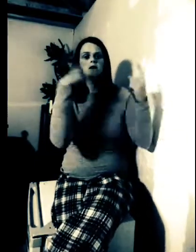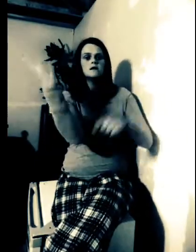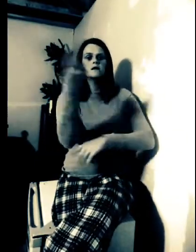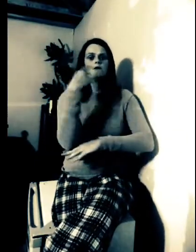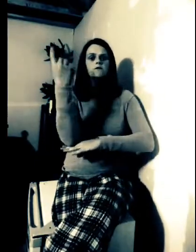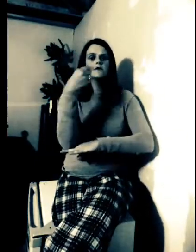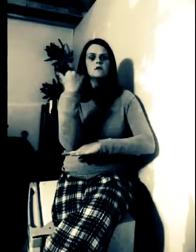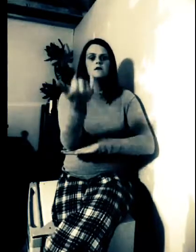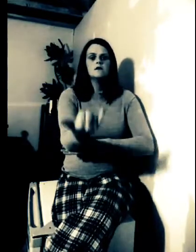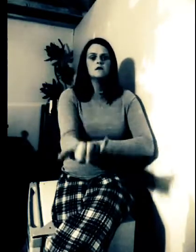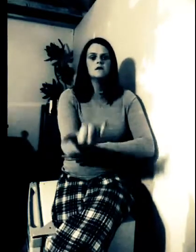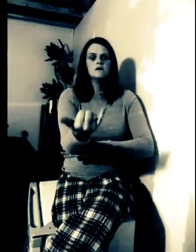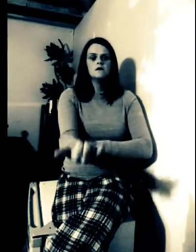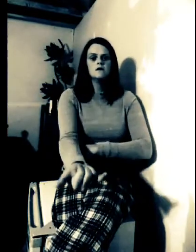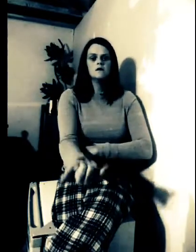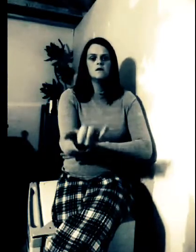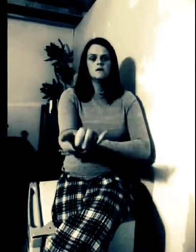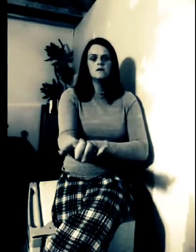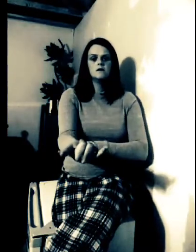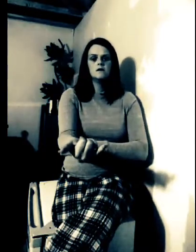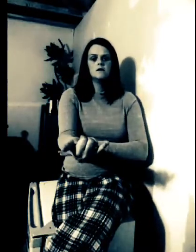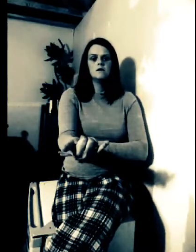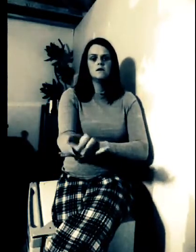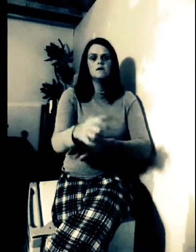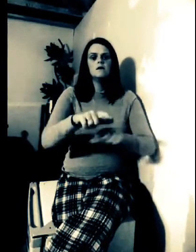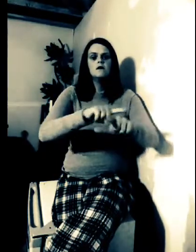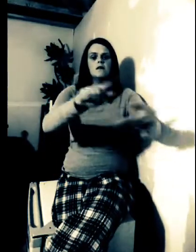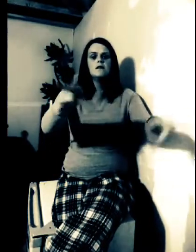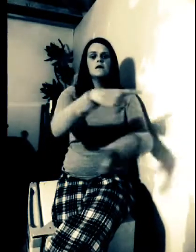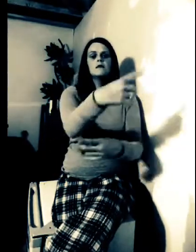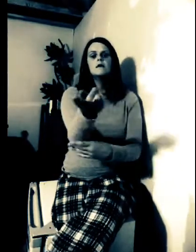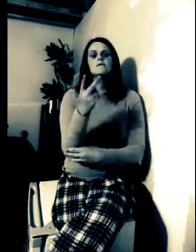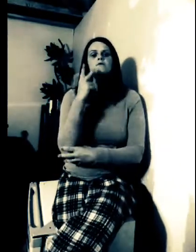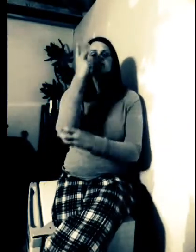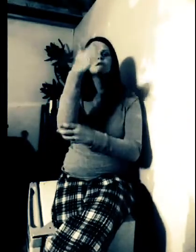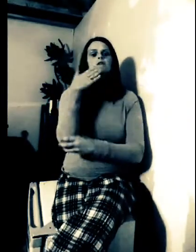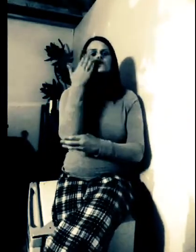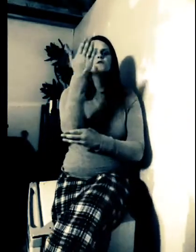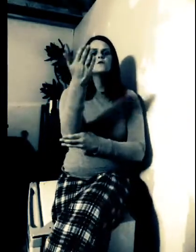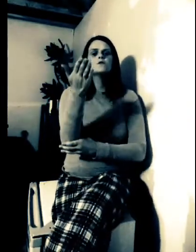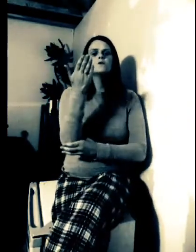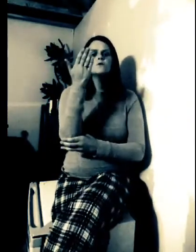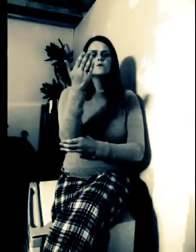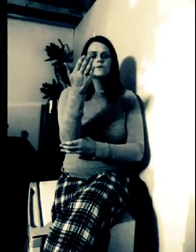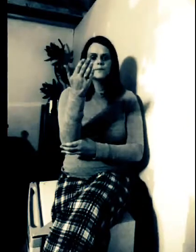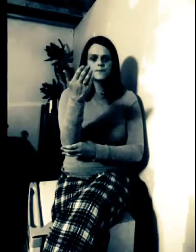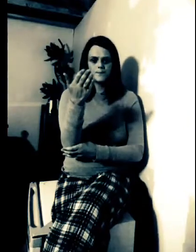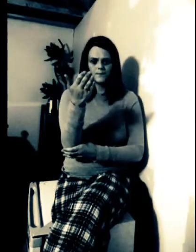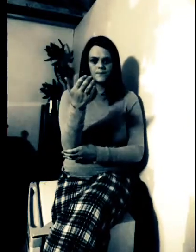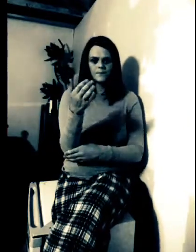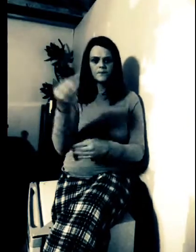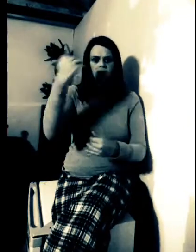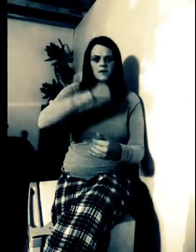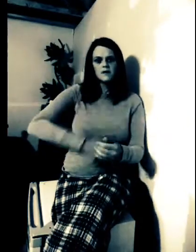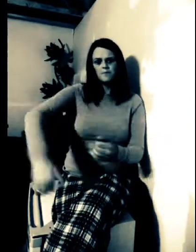together Let them see you In